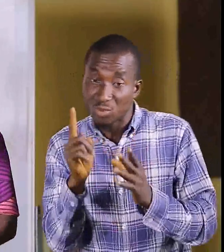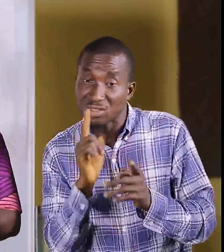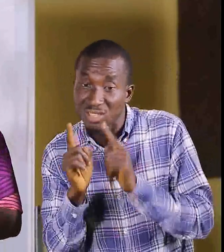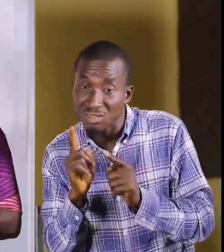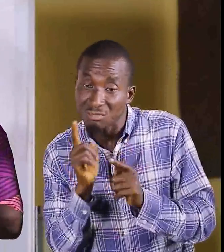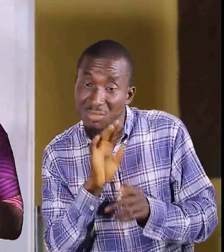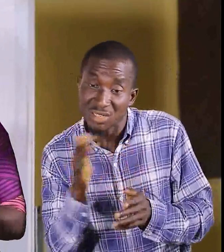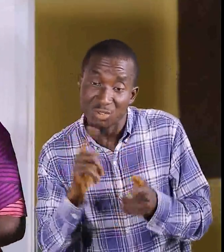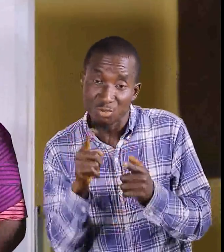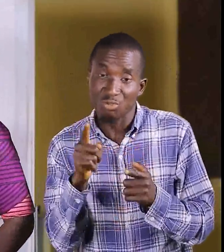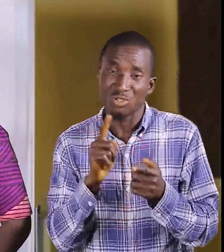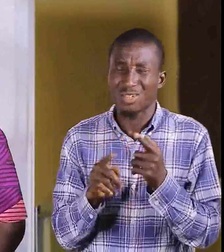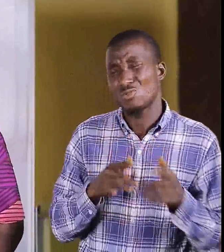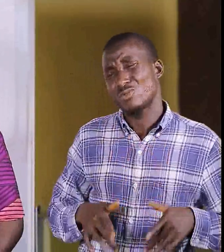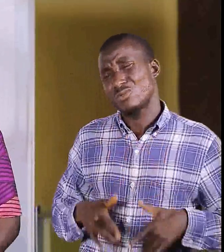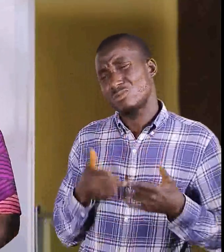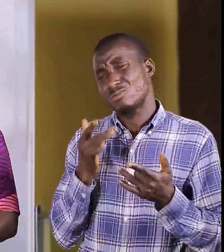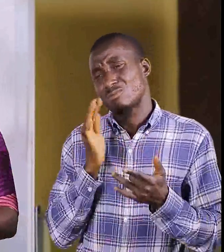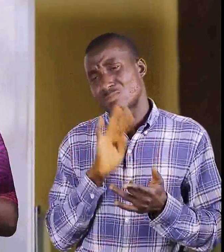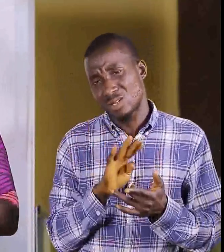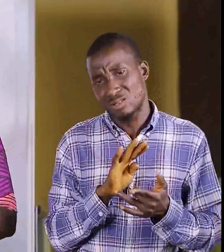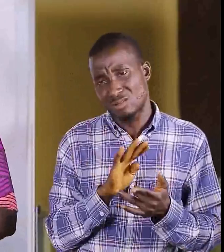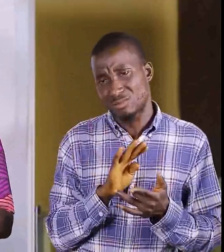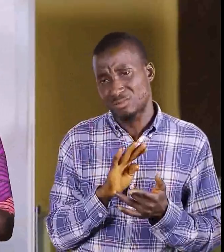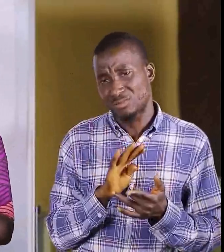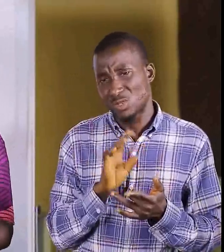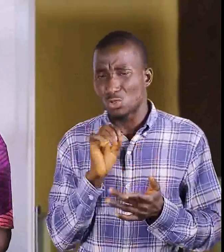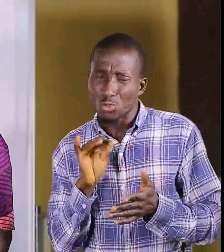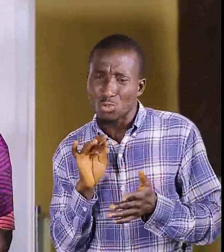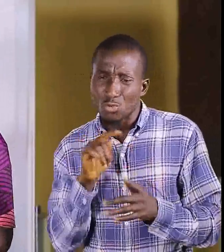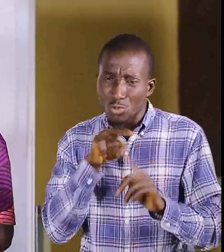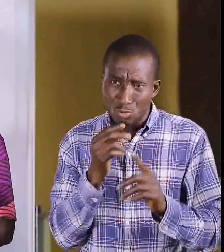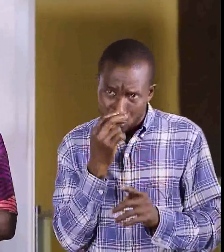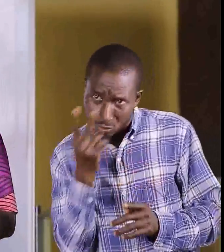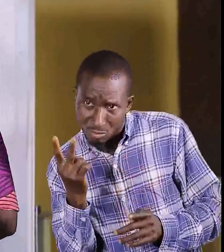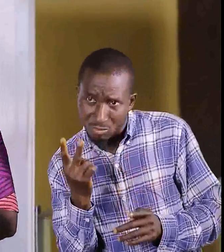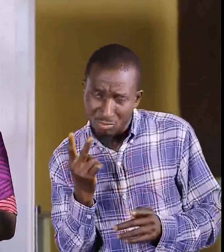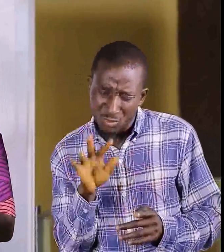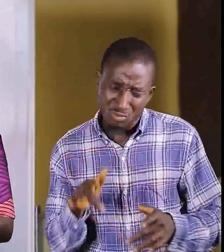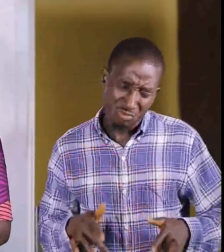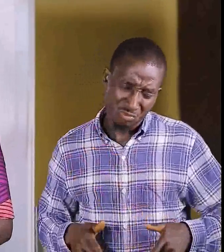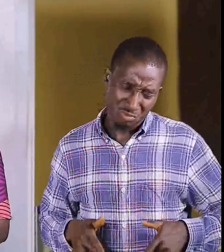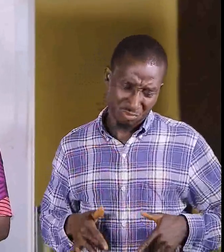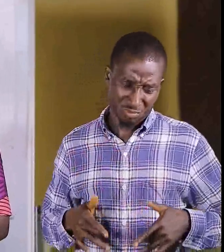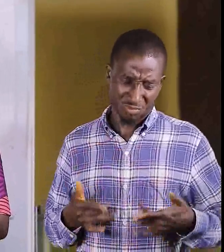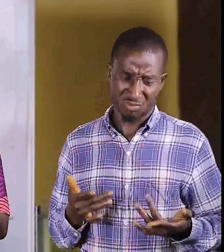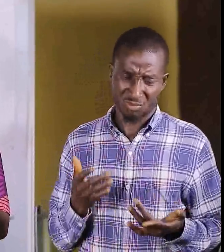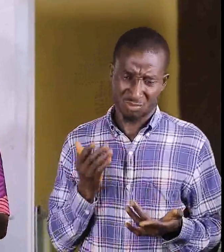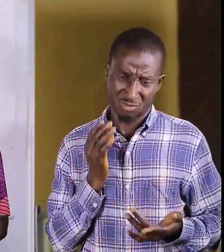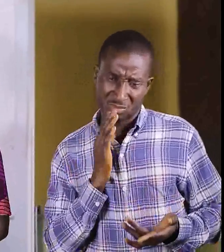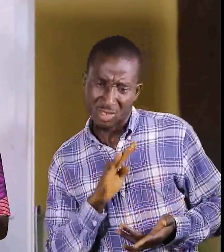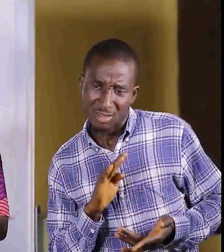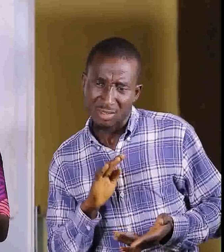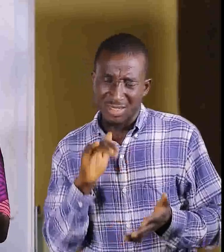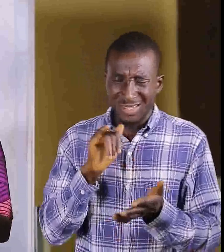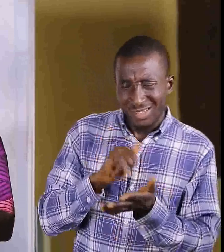to you that didn't go down well, and that has affected the way you feel. It has affected your emotion, and you have